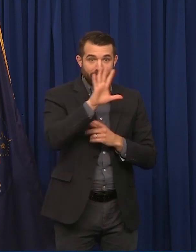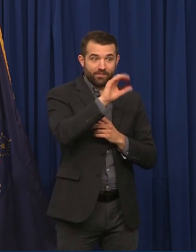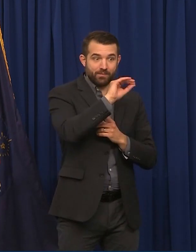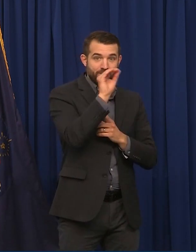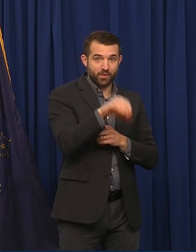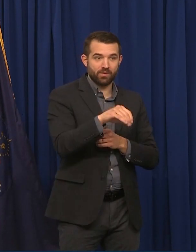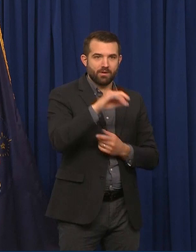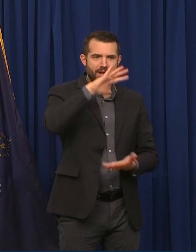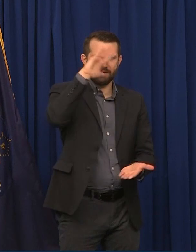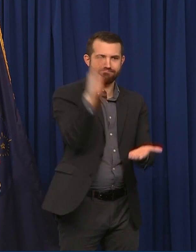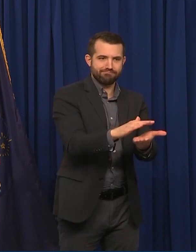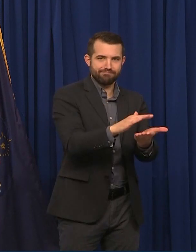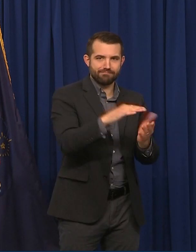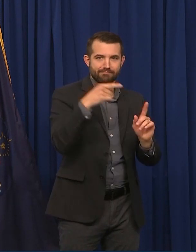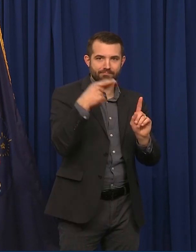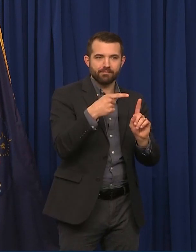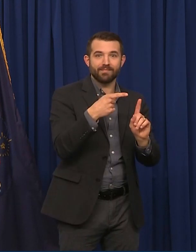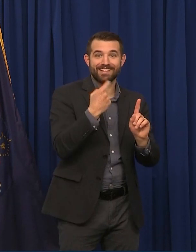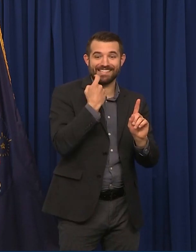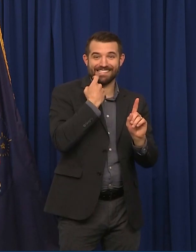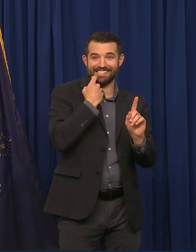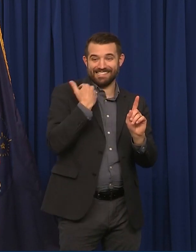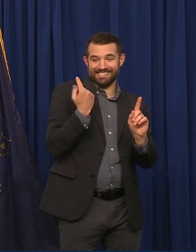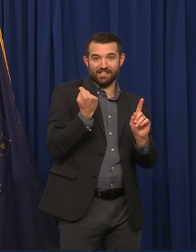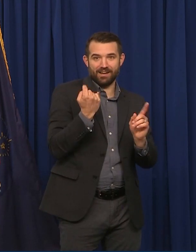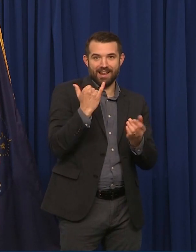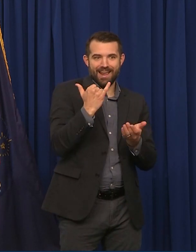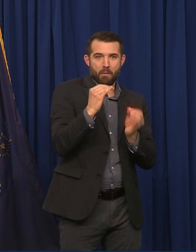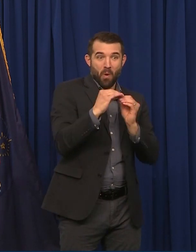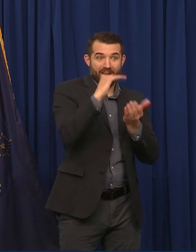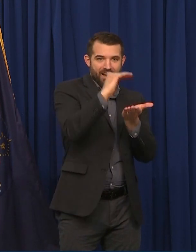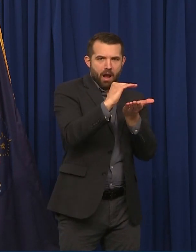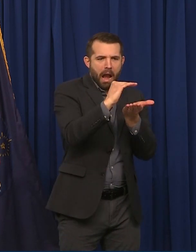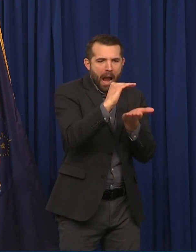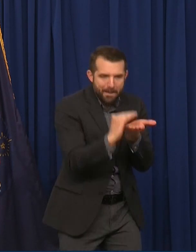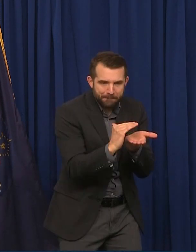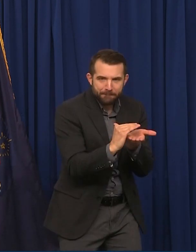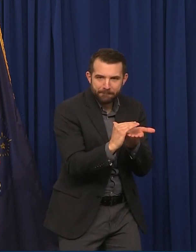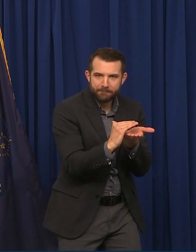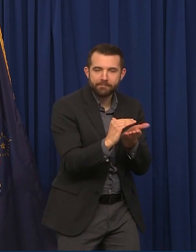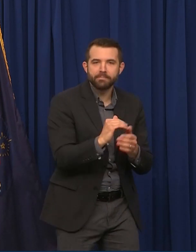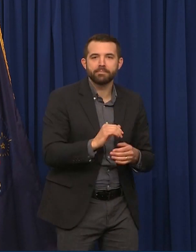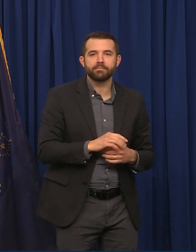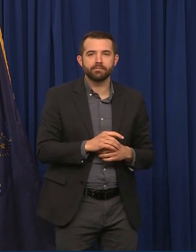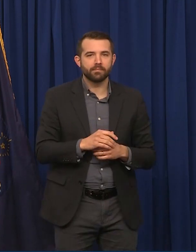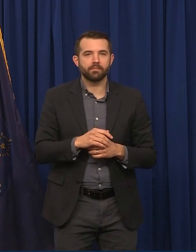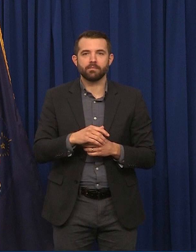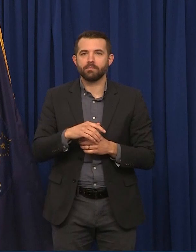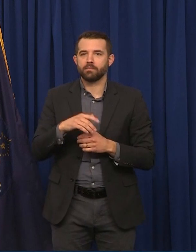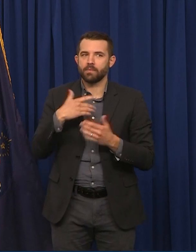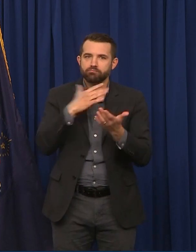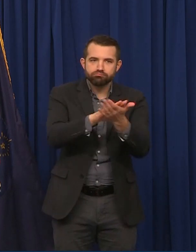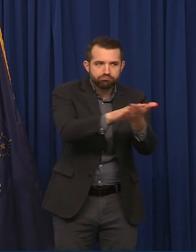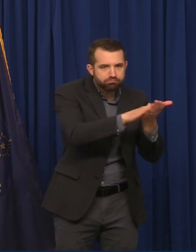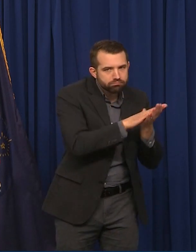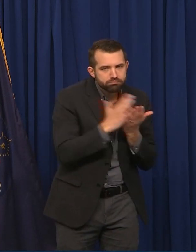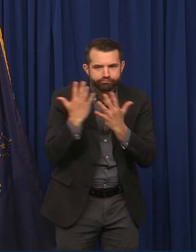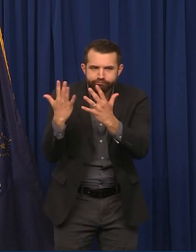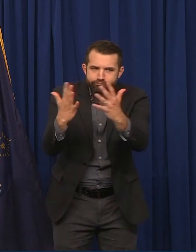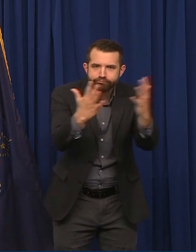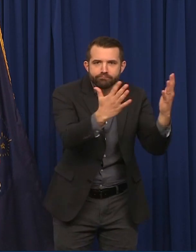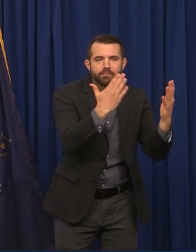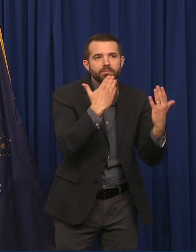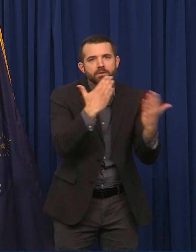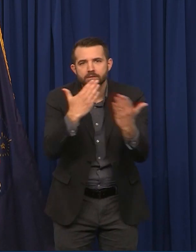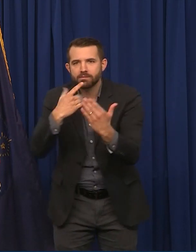roughly 50% that has already happened. And so I commend all people in Maine for doing their part